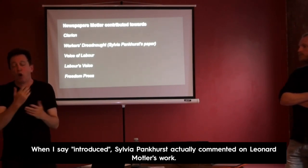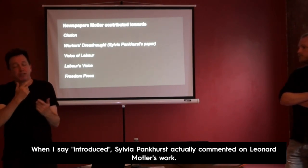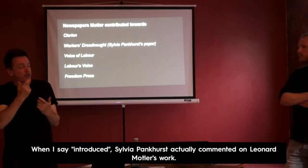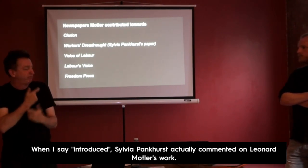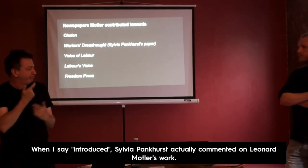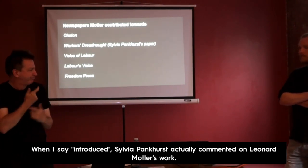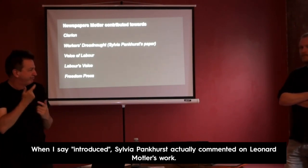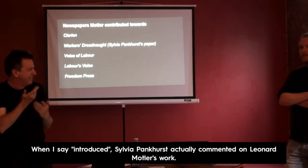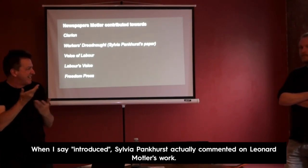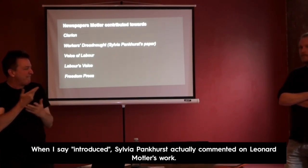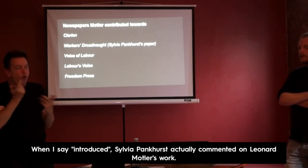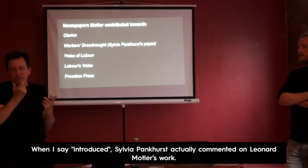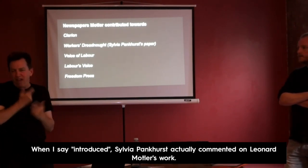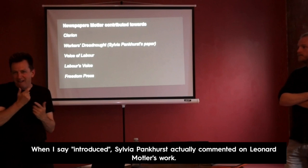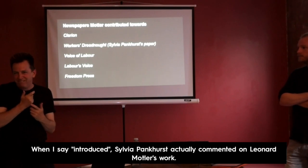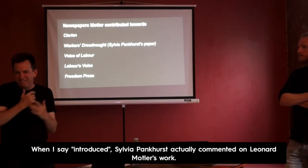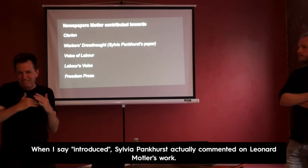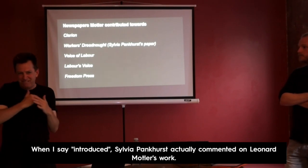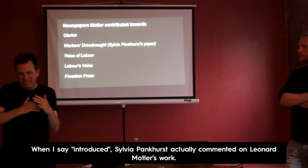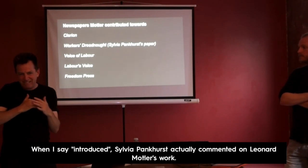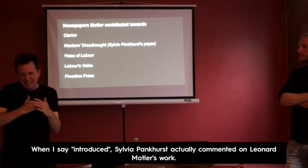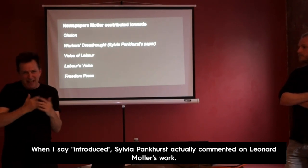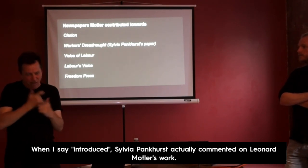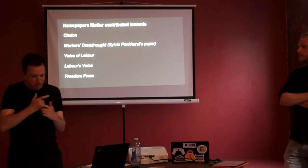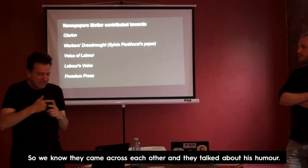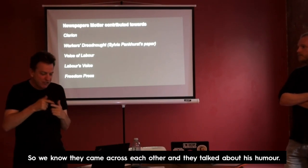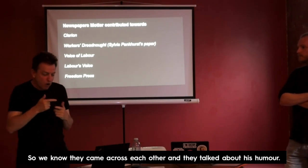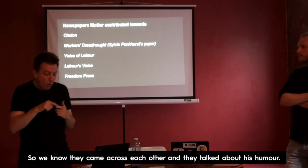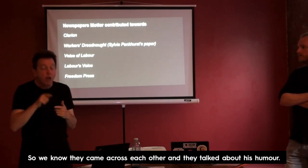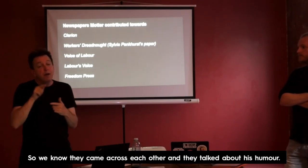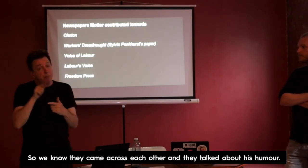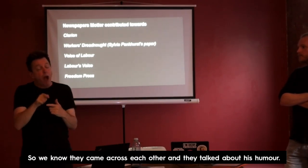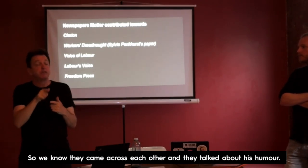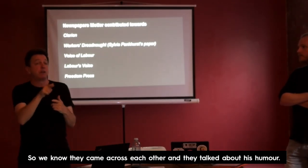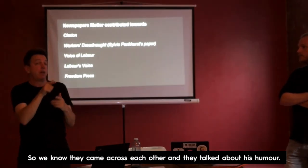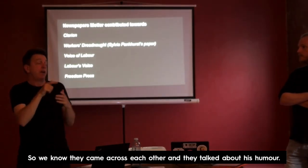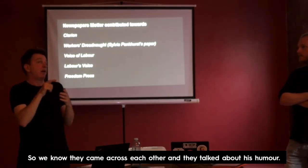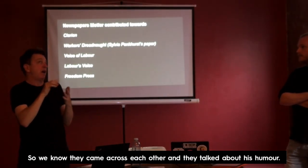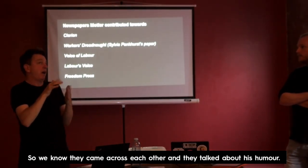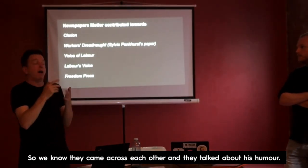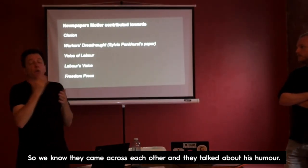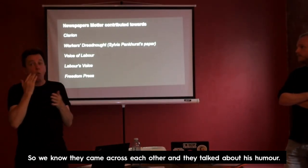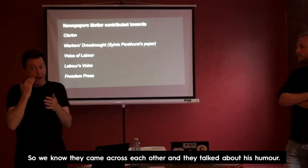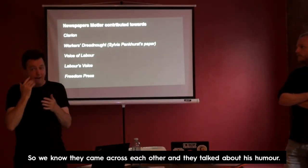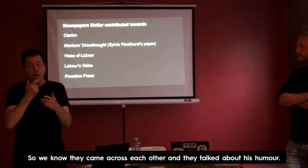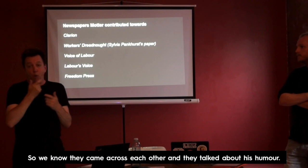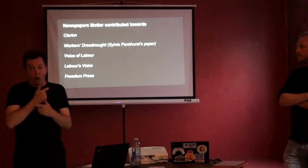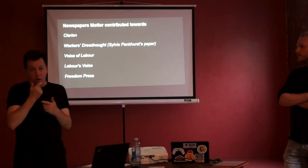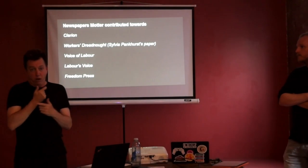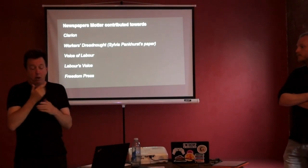Sylvia Pankhurst actually had commented on Leonard Motler's work, so we know they came across each other, and they talked about his humour.